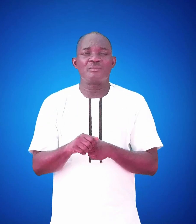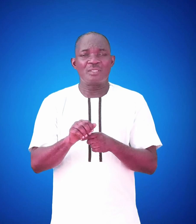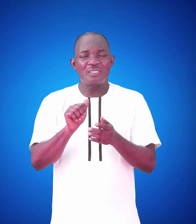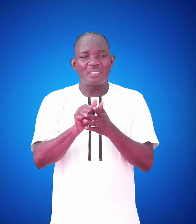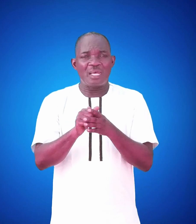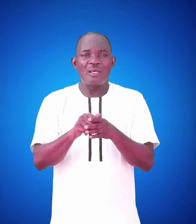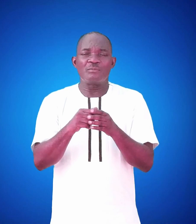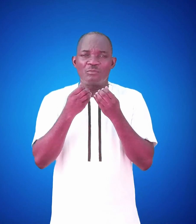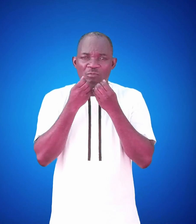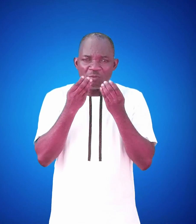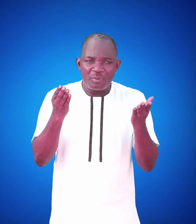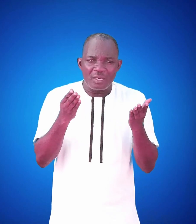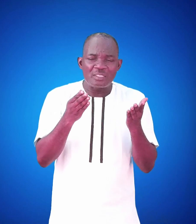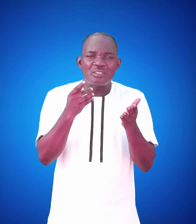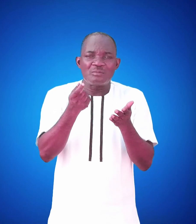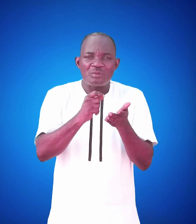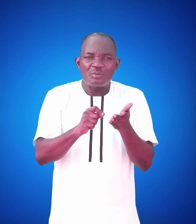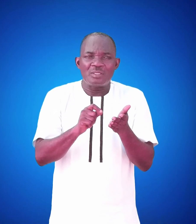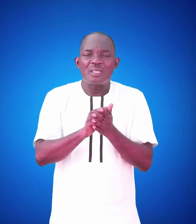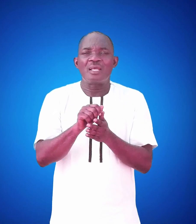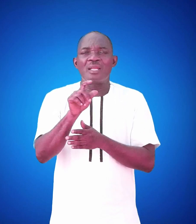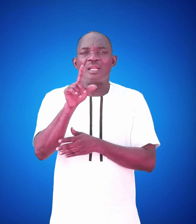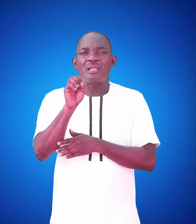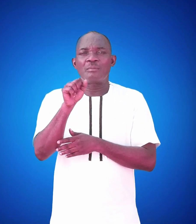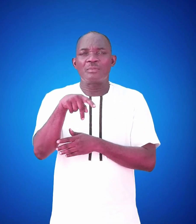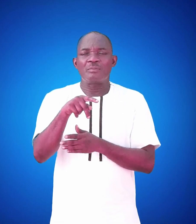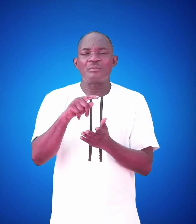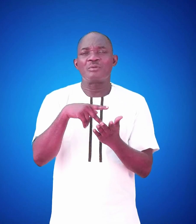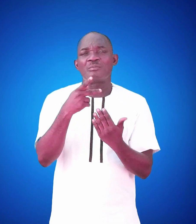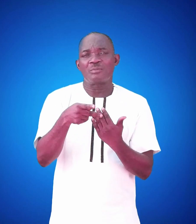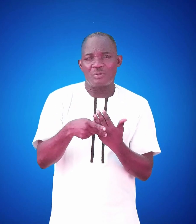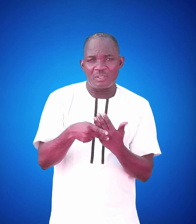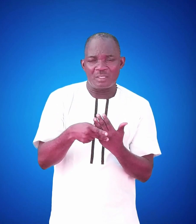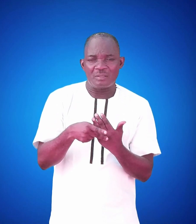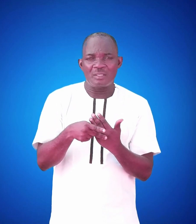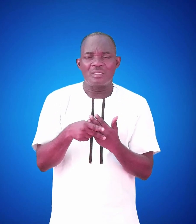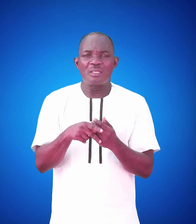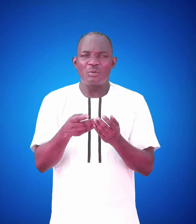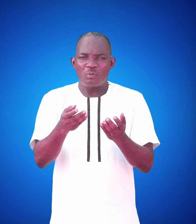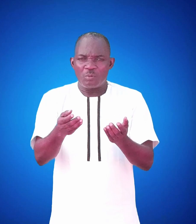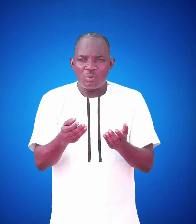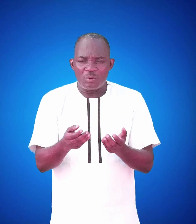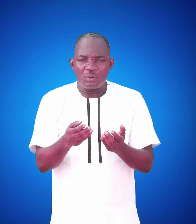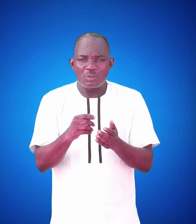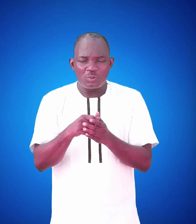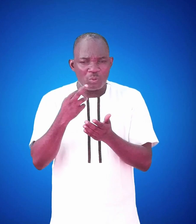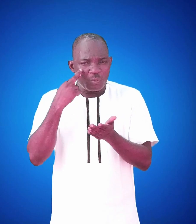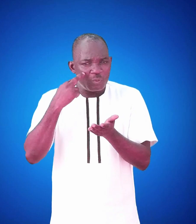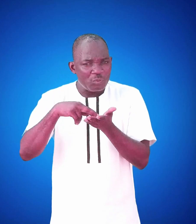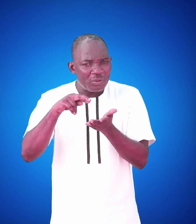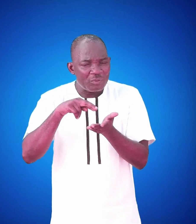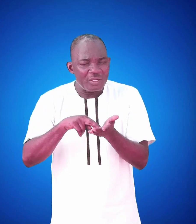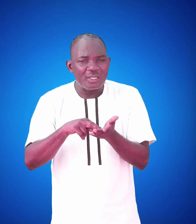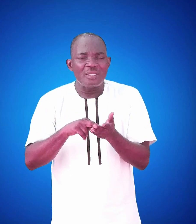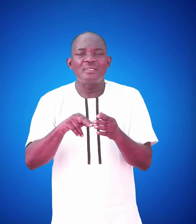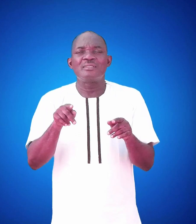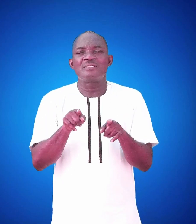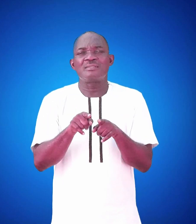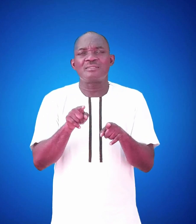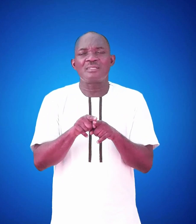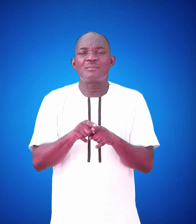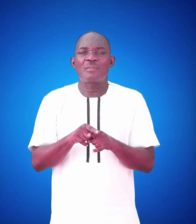This publication of the LEAP program seeks to recognize